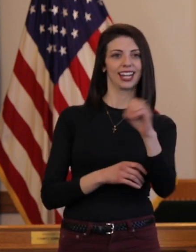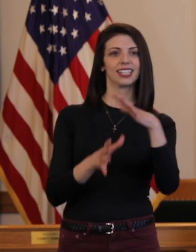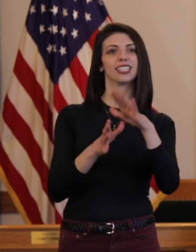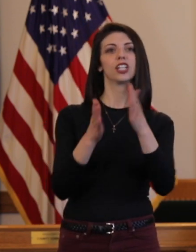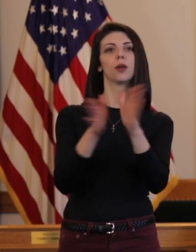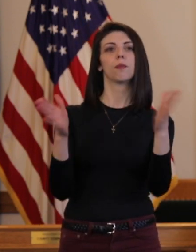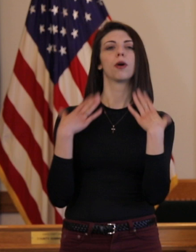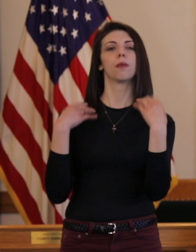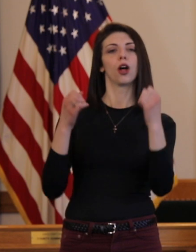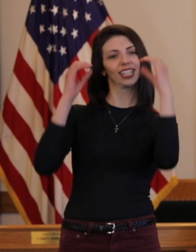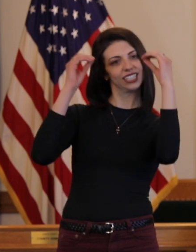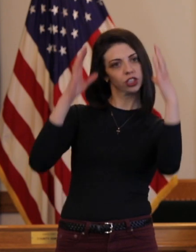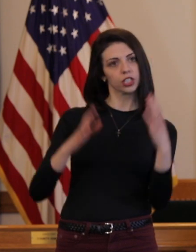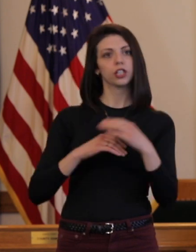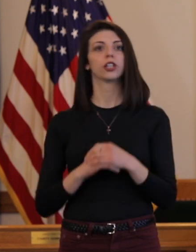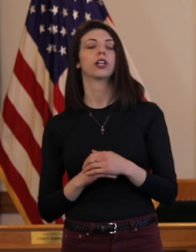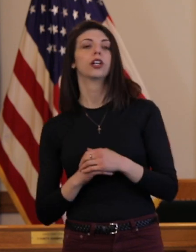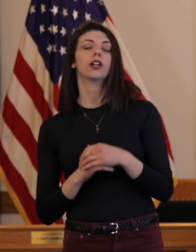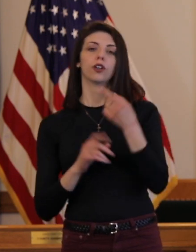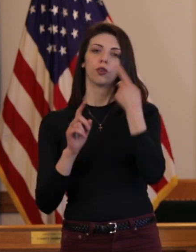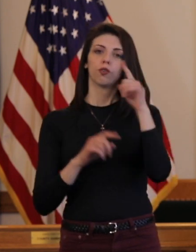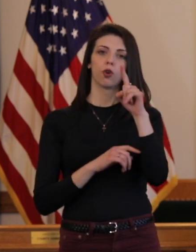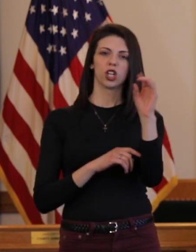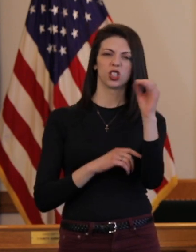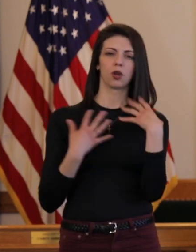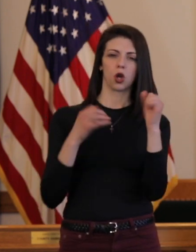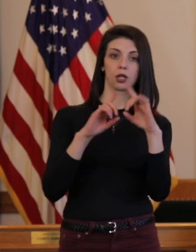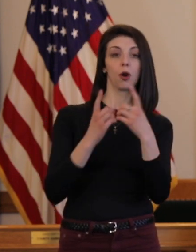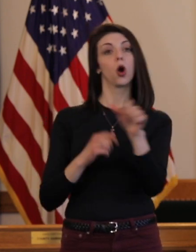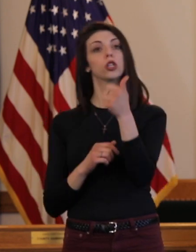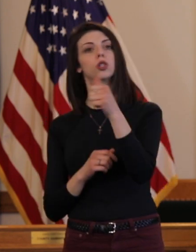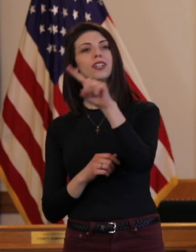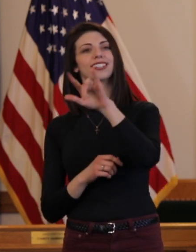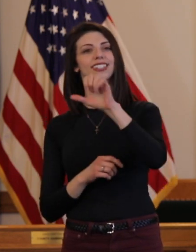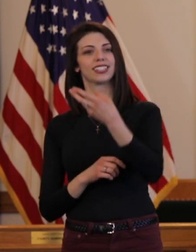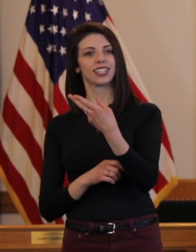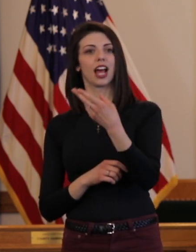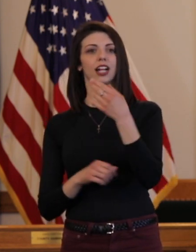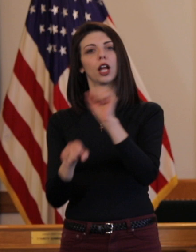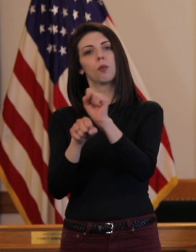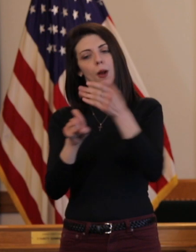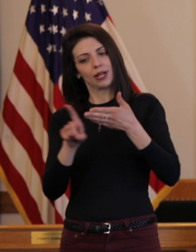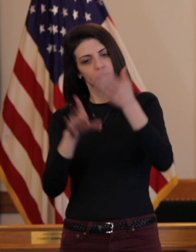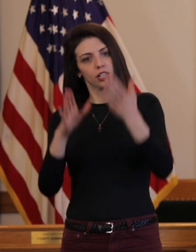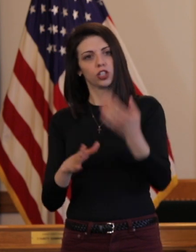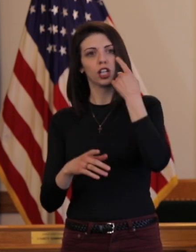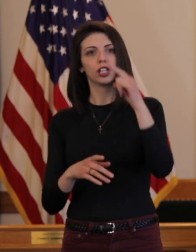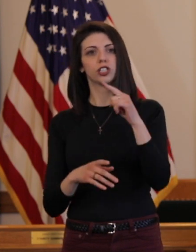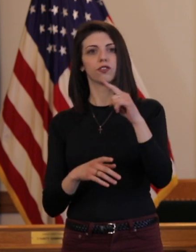Health Educator for the Oswego County Health Department, and Zach Griswold, Employment Specialist for Oswego County Workforce New